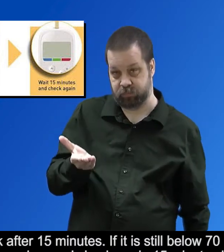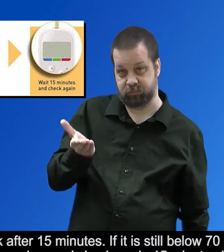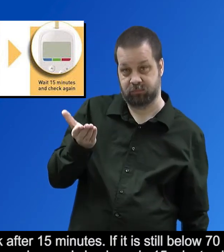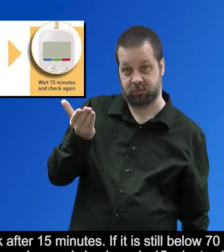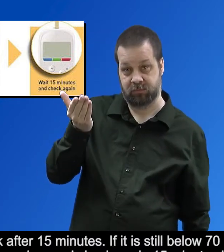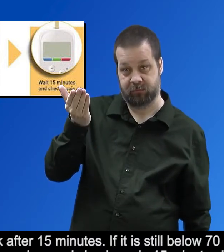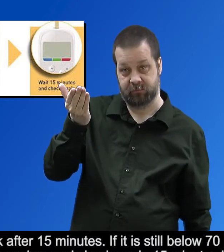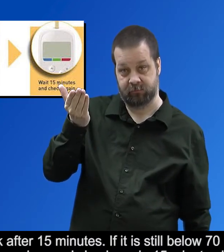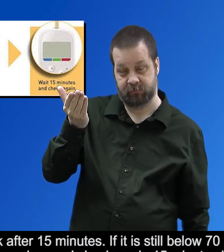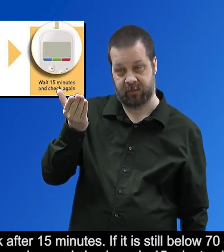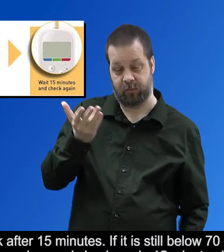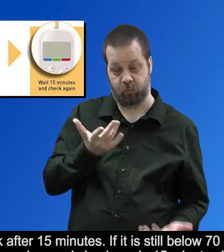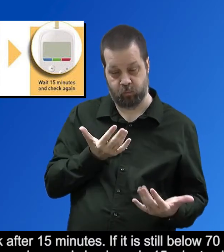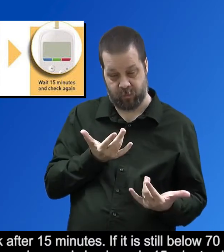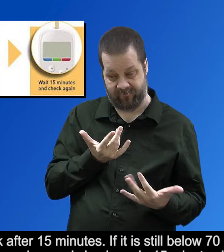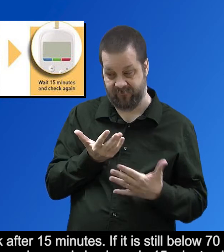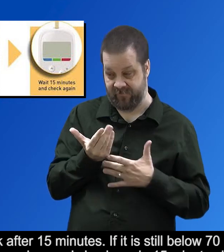and check after 15 minutes.